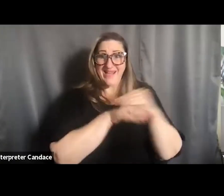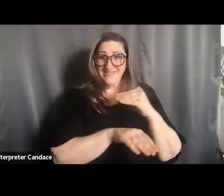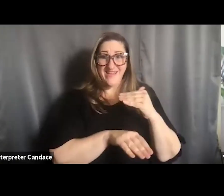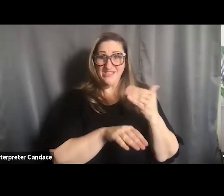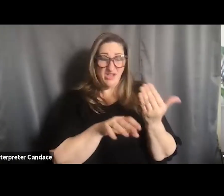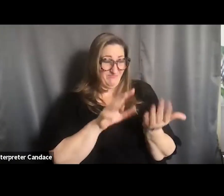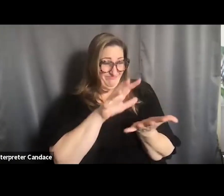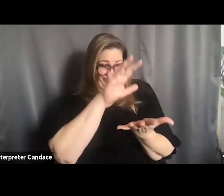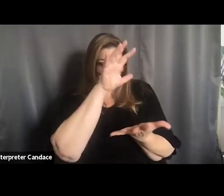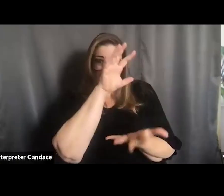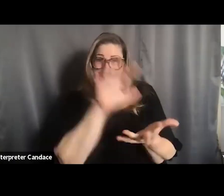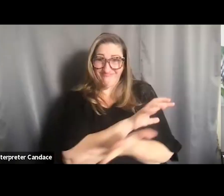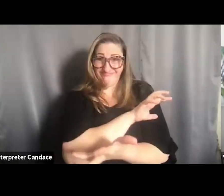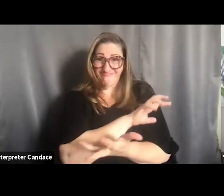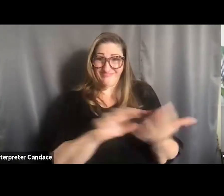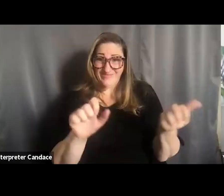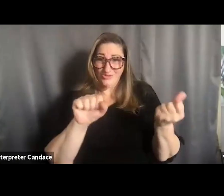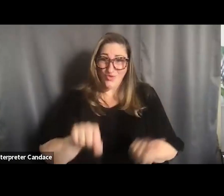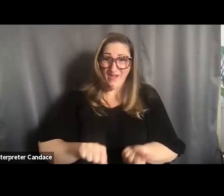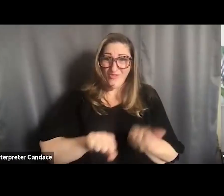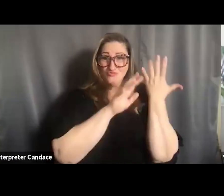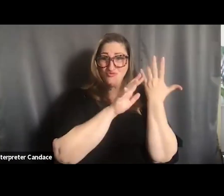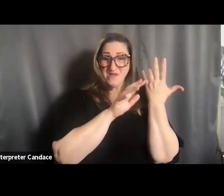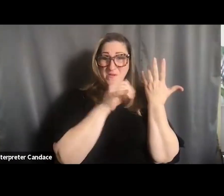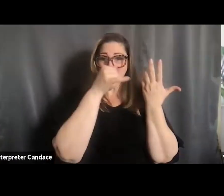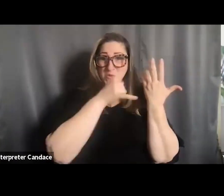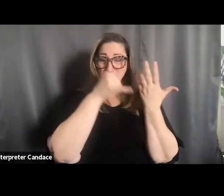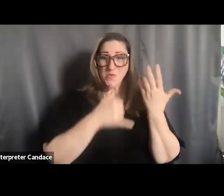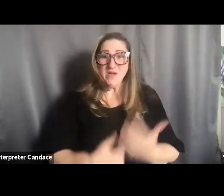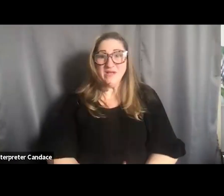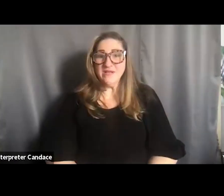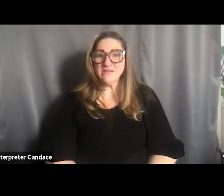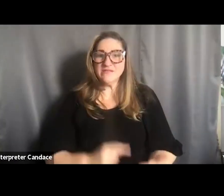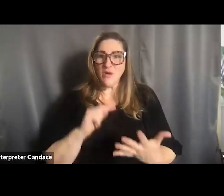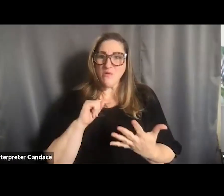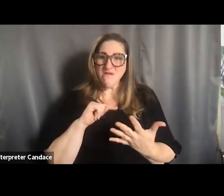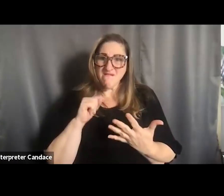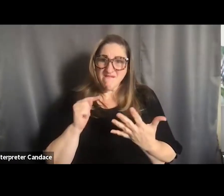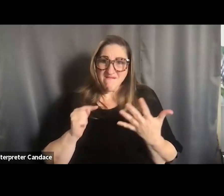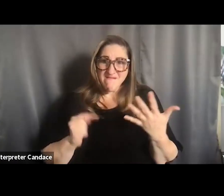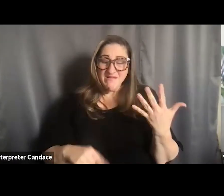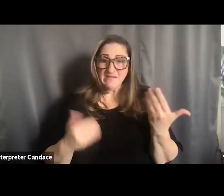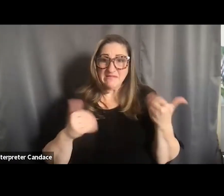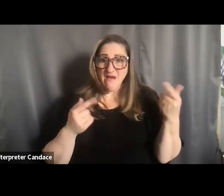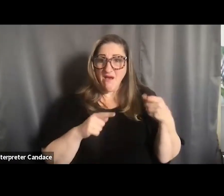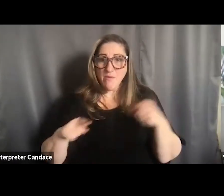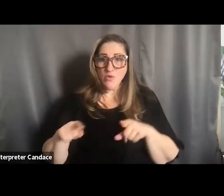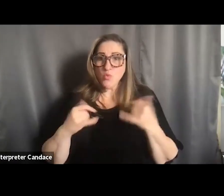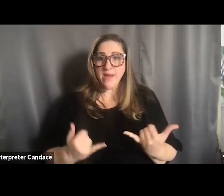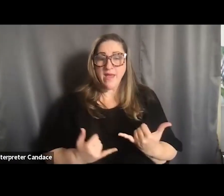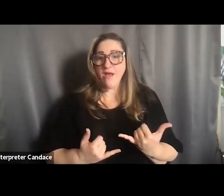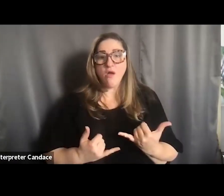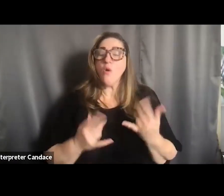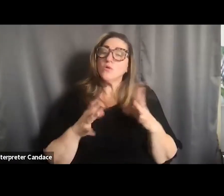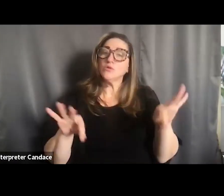there is no doubt that organizing is disruptive. It takes